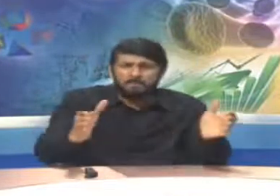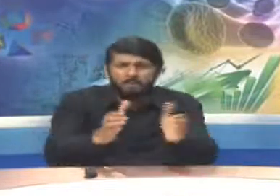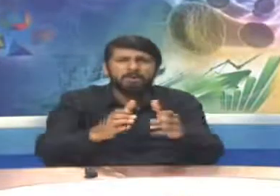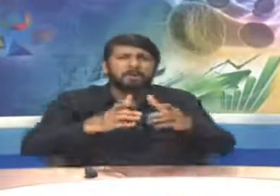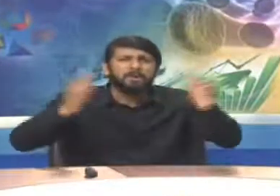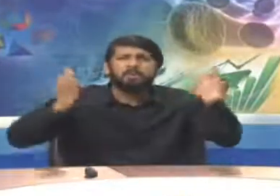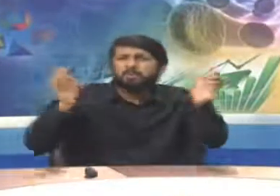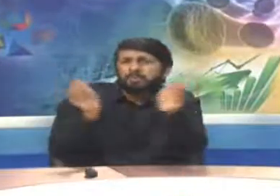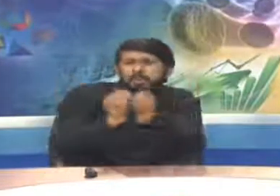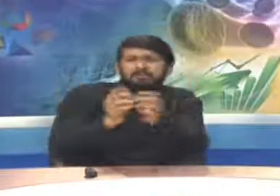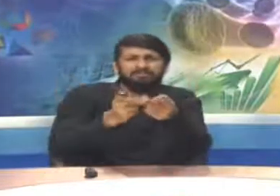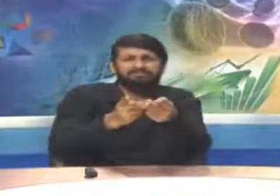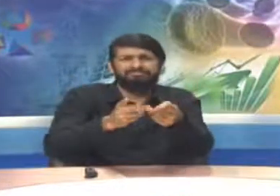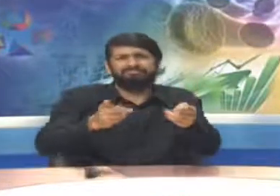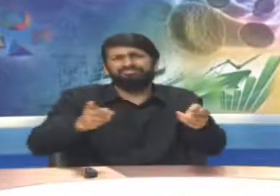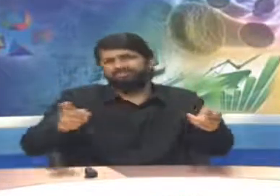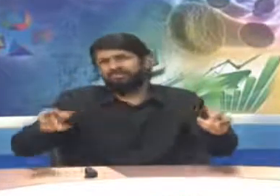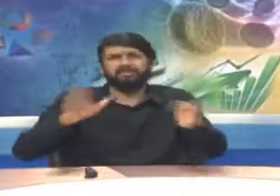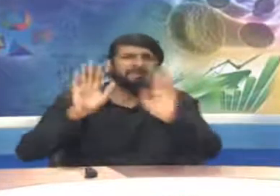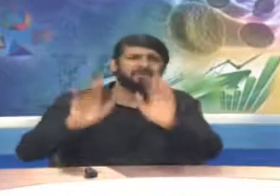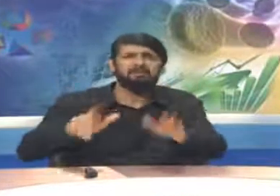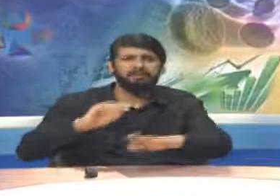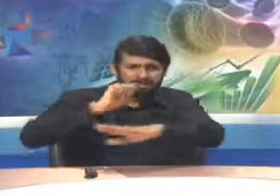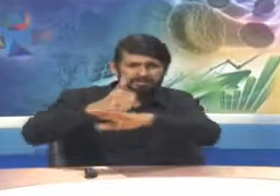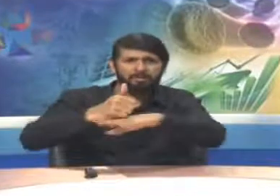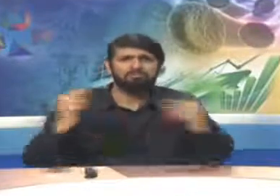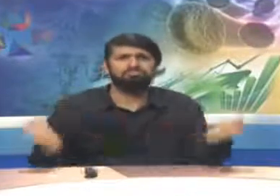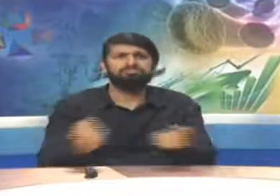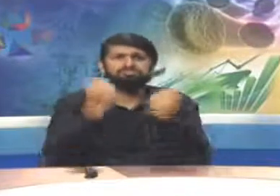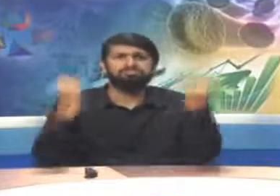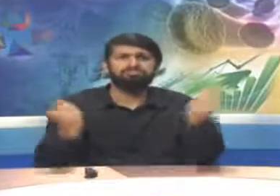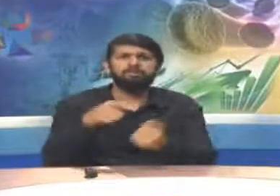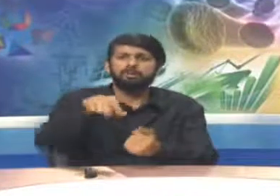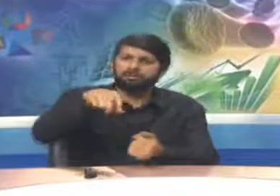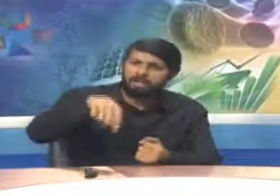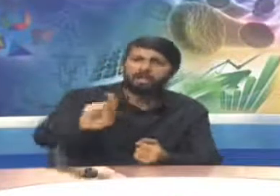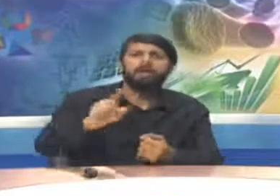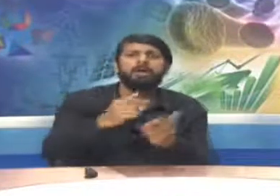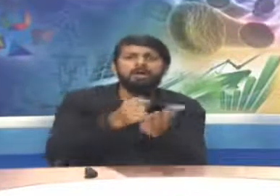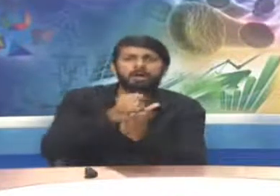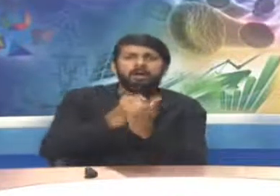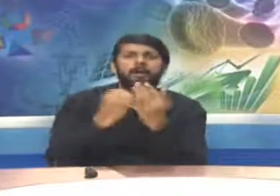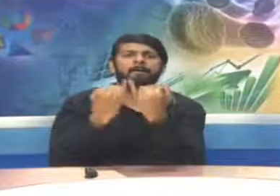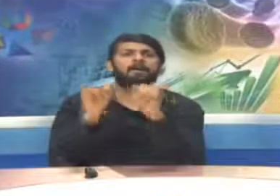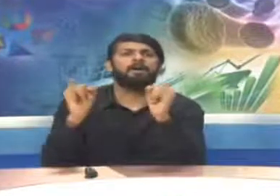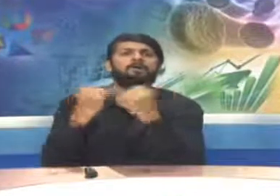small cottage industries. In fact, he was